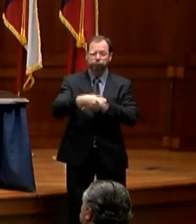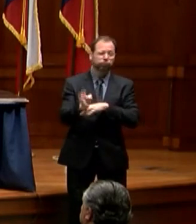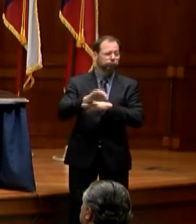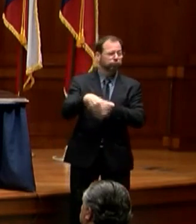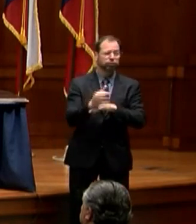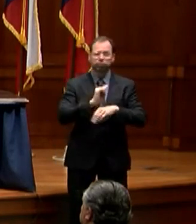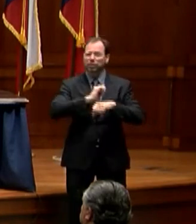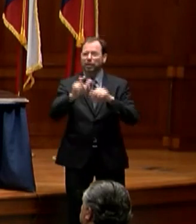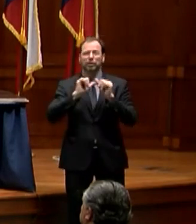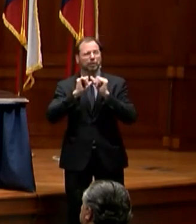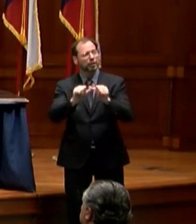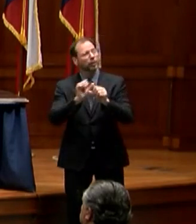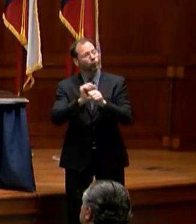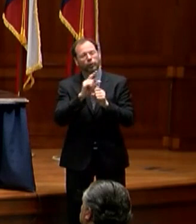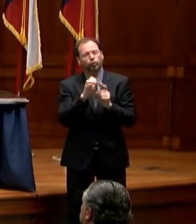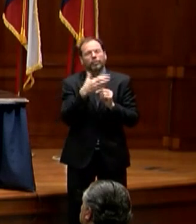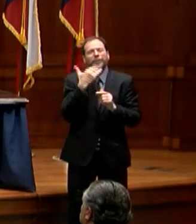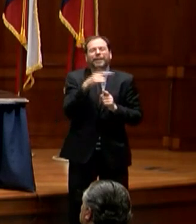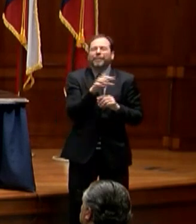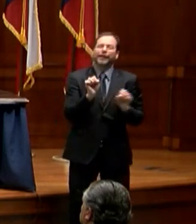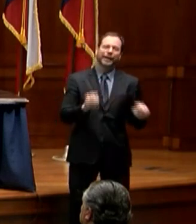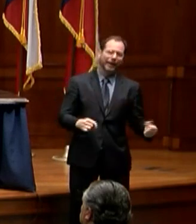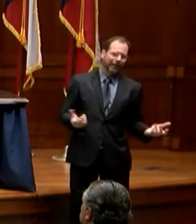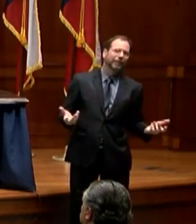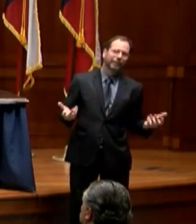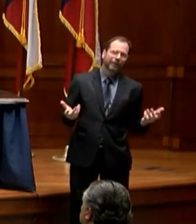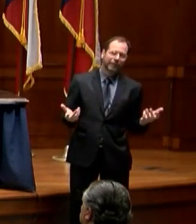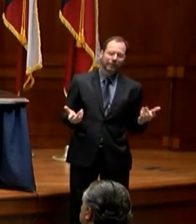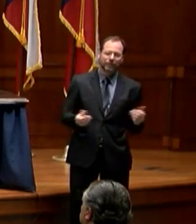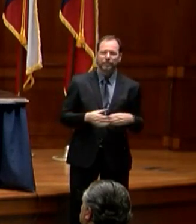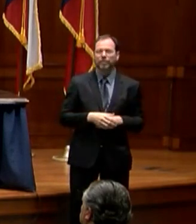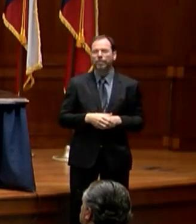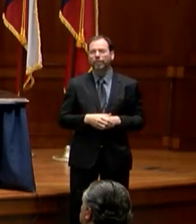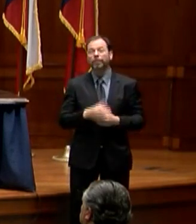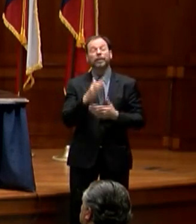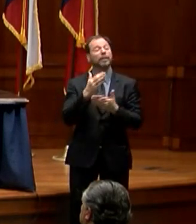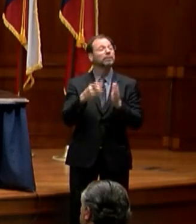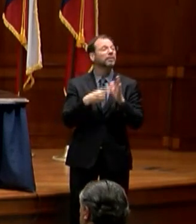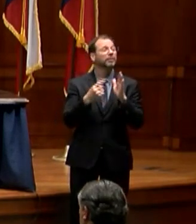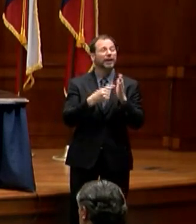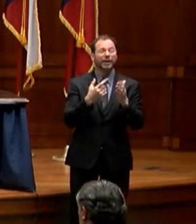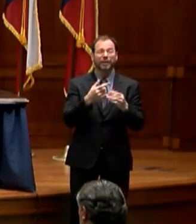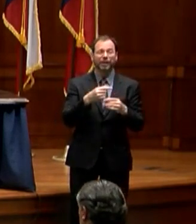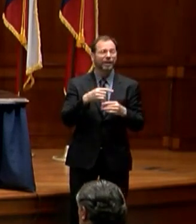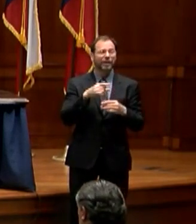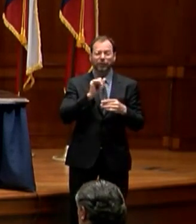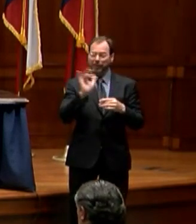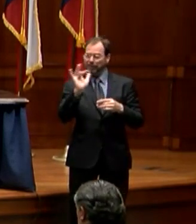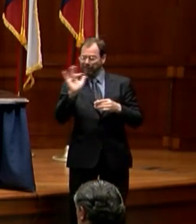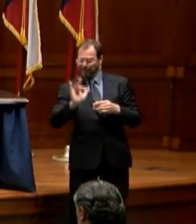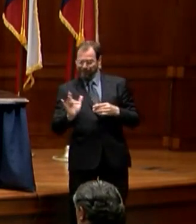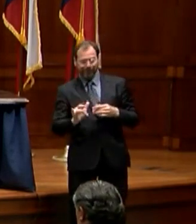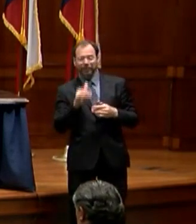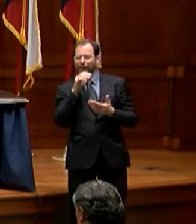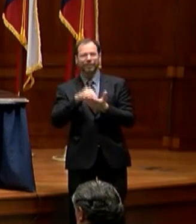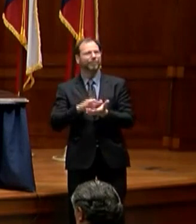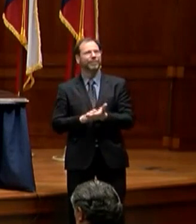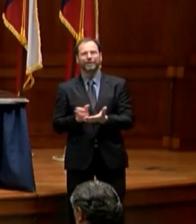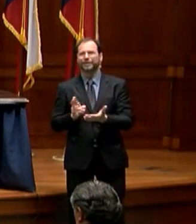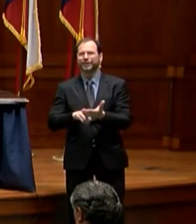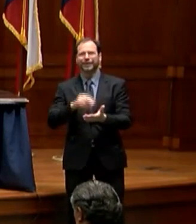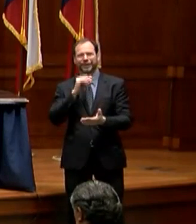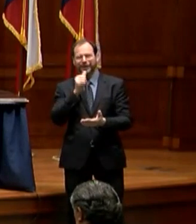do it, and they're doing the very best that they can. In some cases, those fields are missing, but we